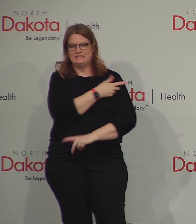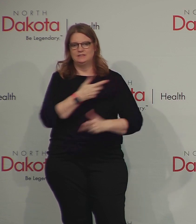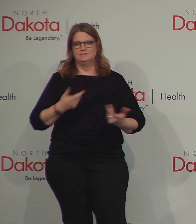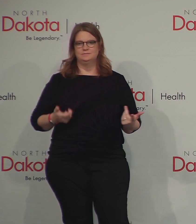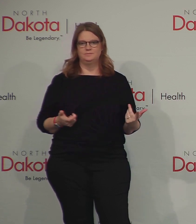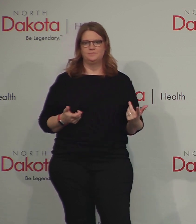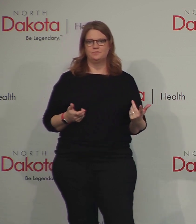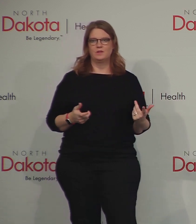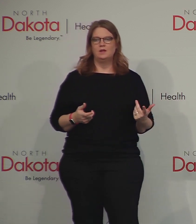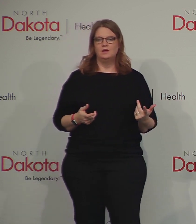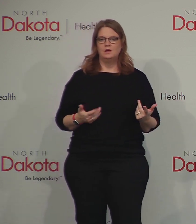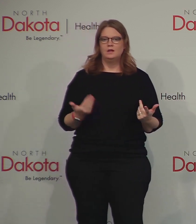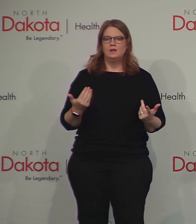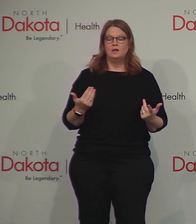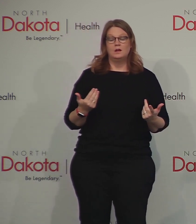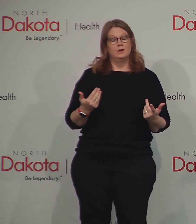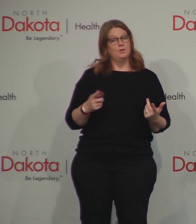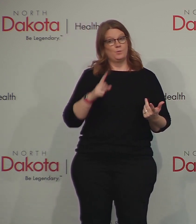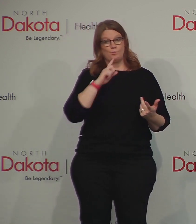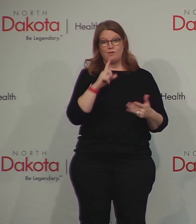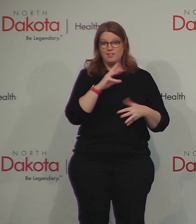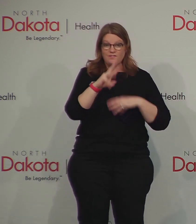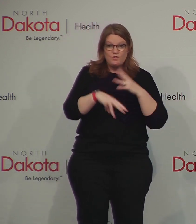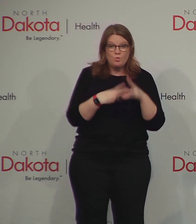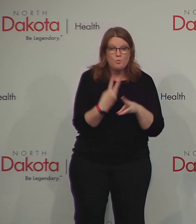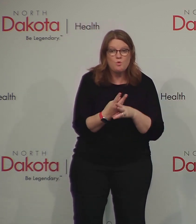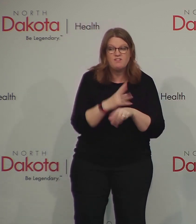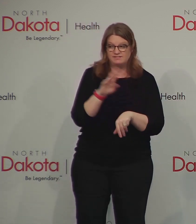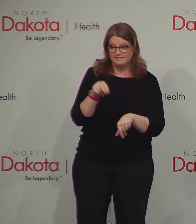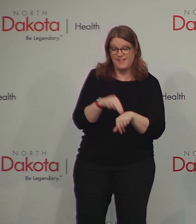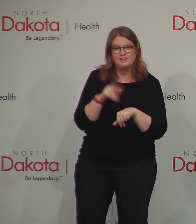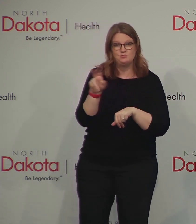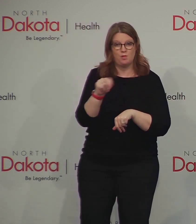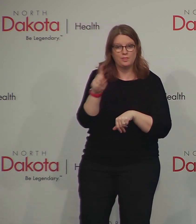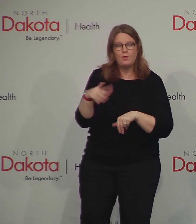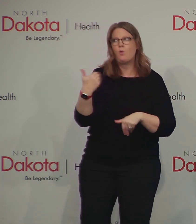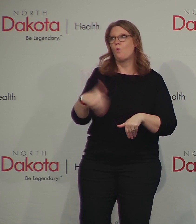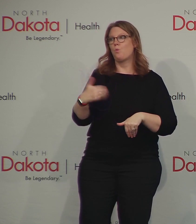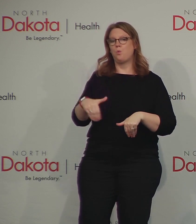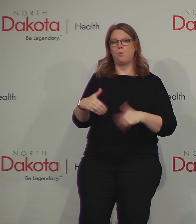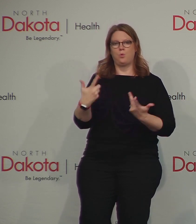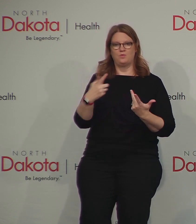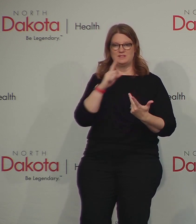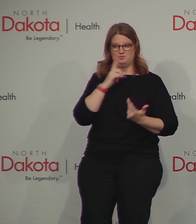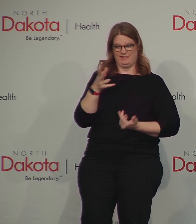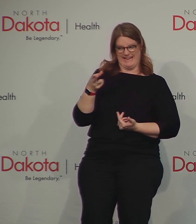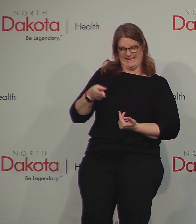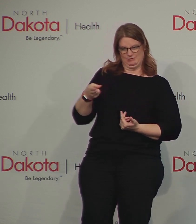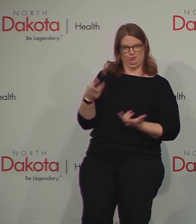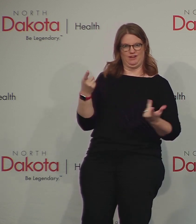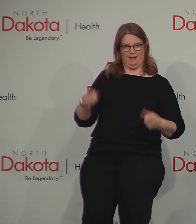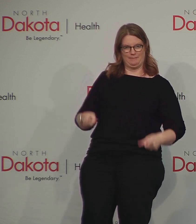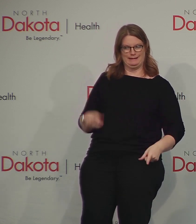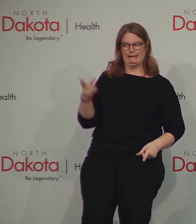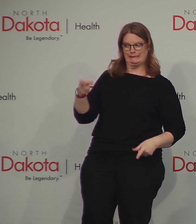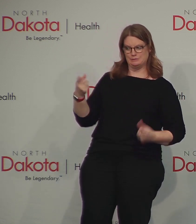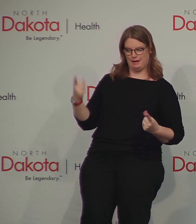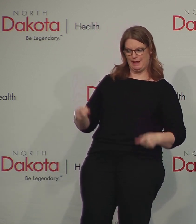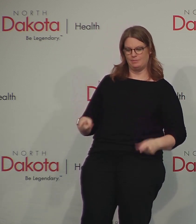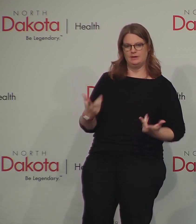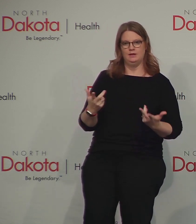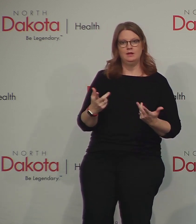is a historic week for the world and for the nation and for North Dakota, with the first doses of the vaccine being administered. And